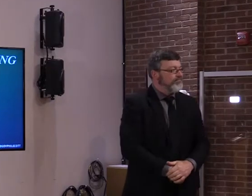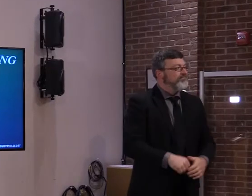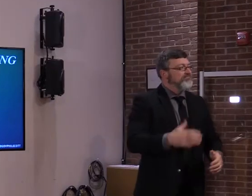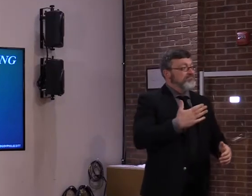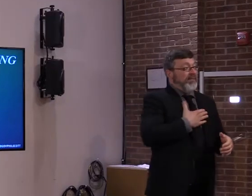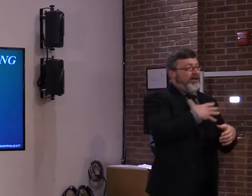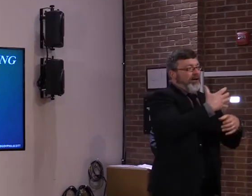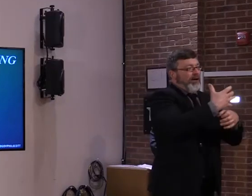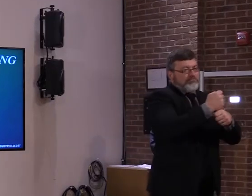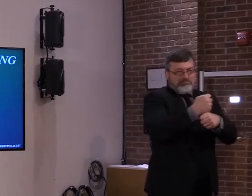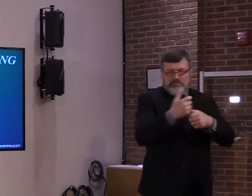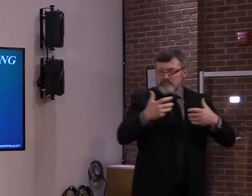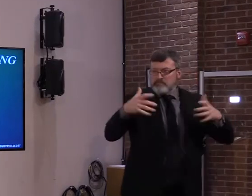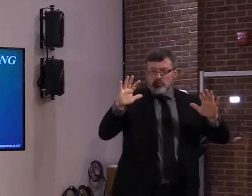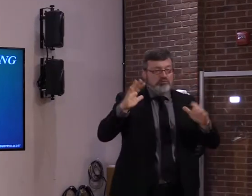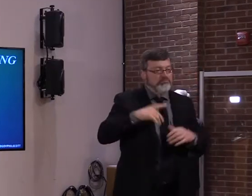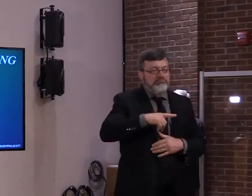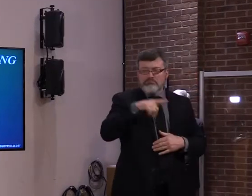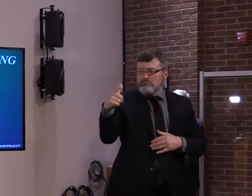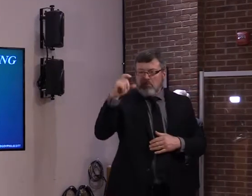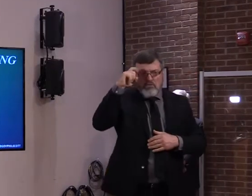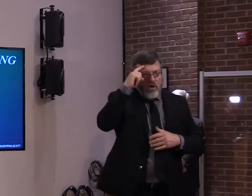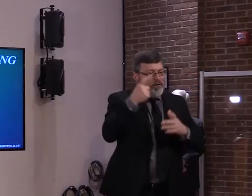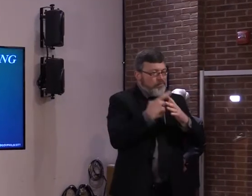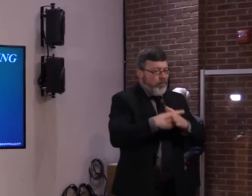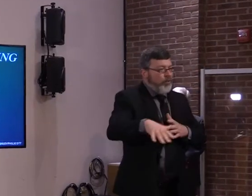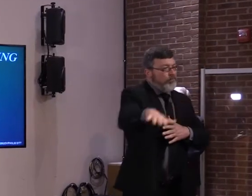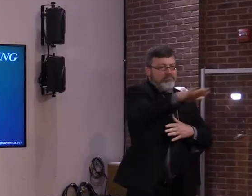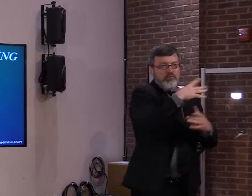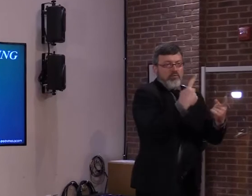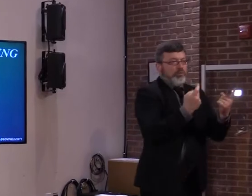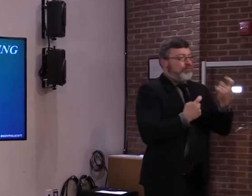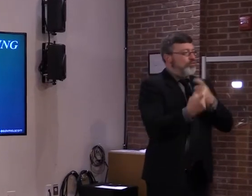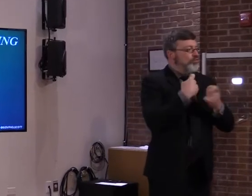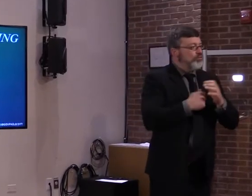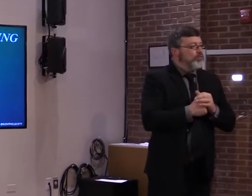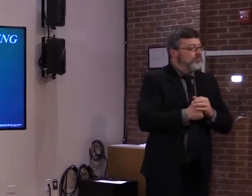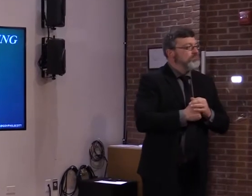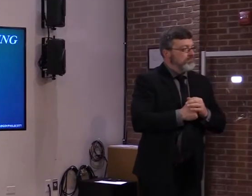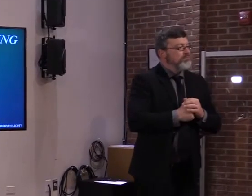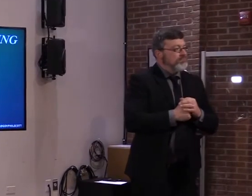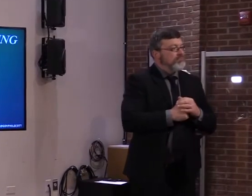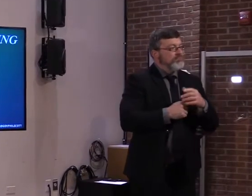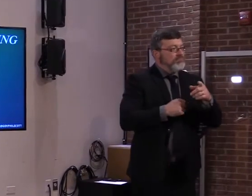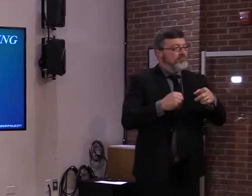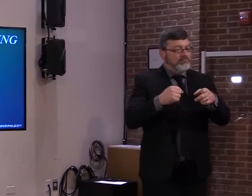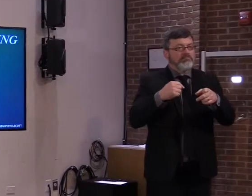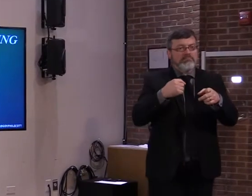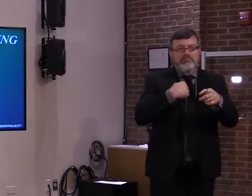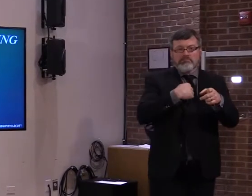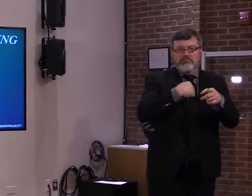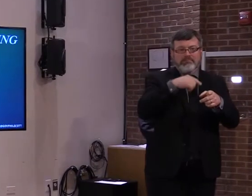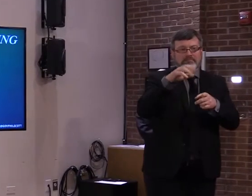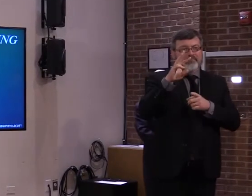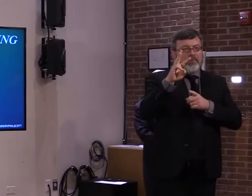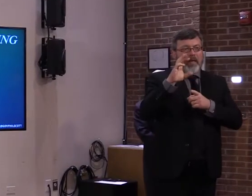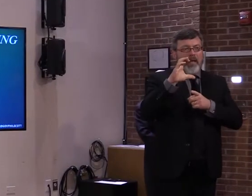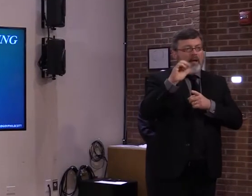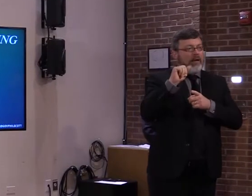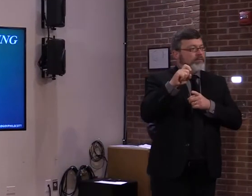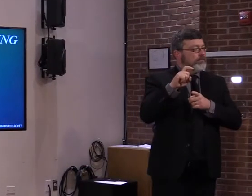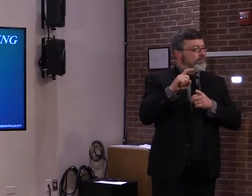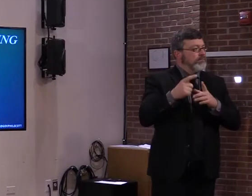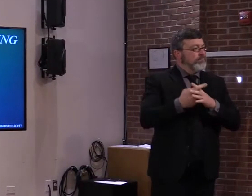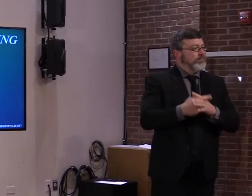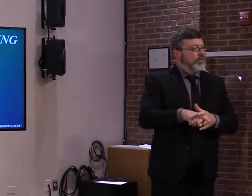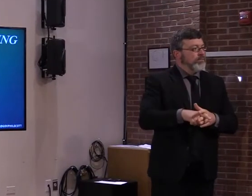Thank you, Dr. Levine. And we'll now open it up to questions. Ask for your patience. We're using a new system today